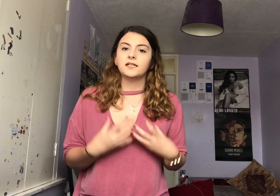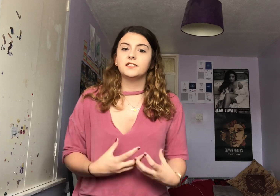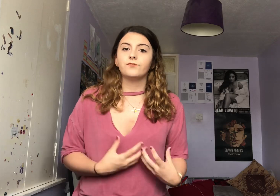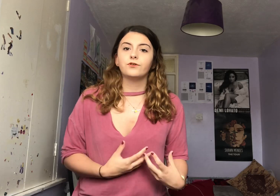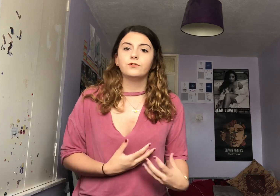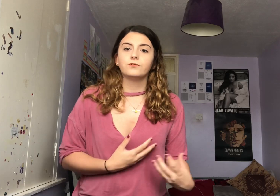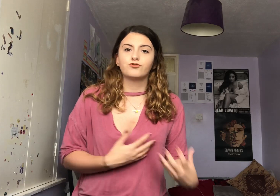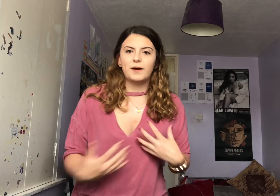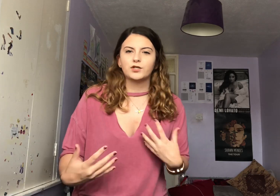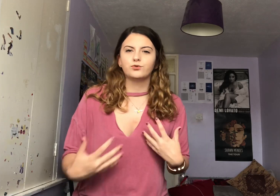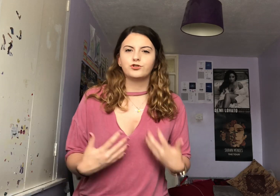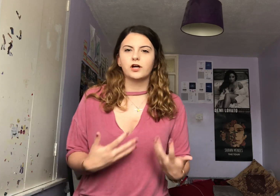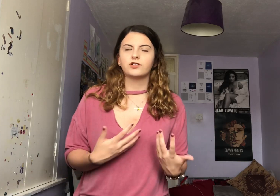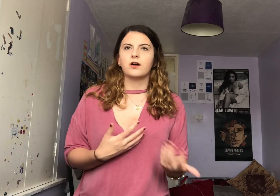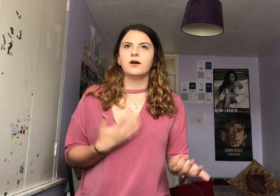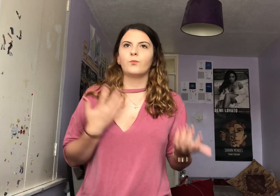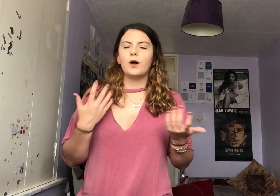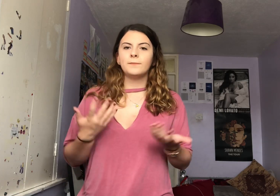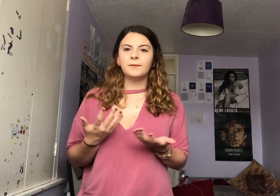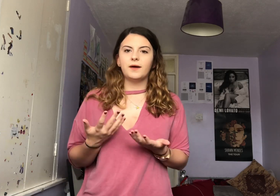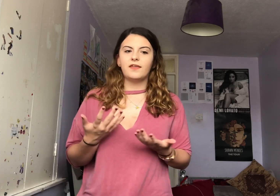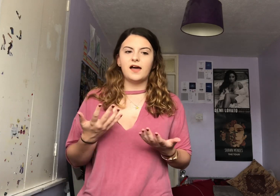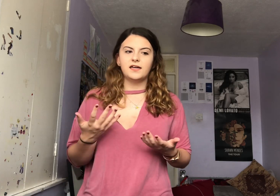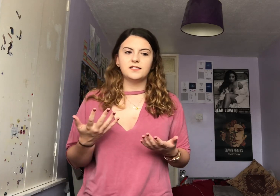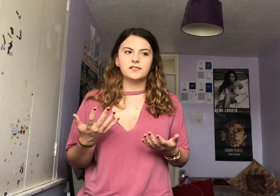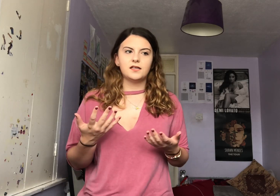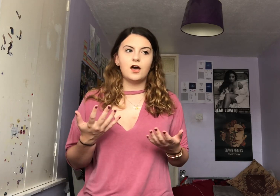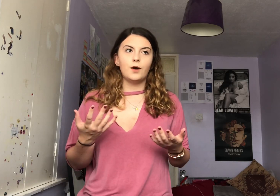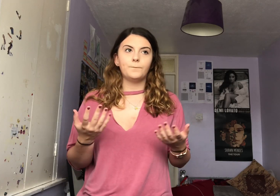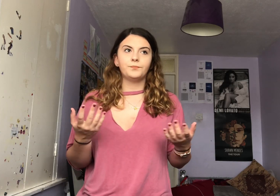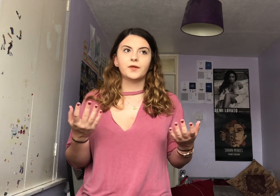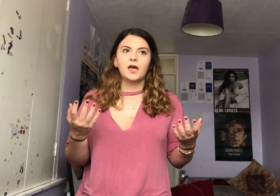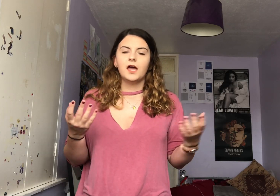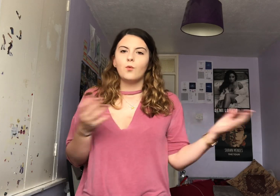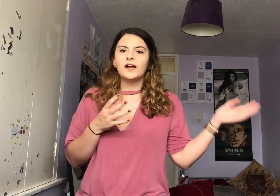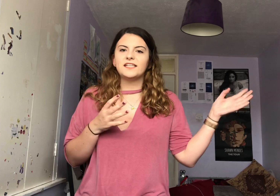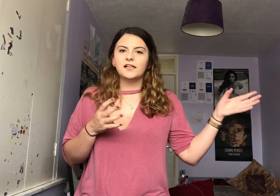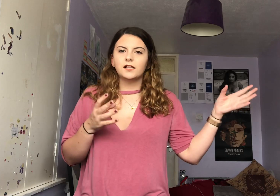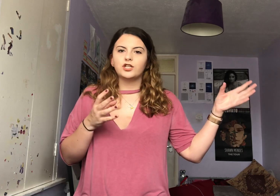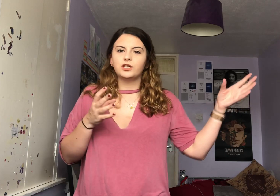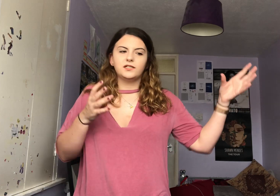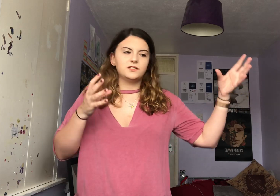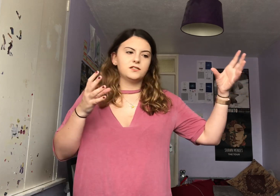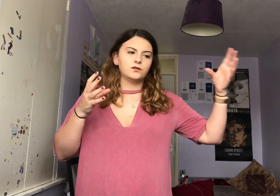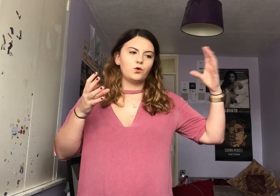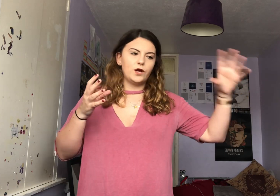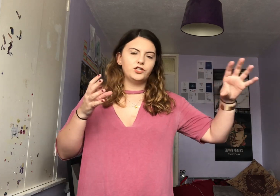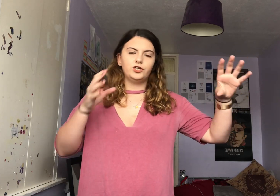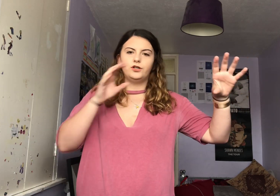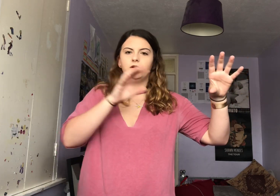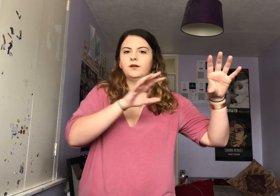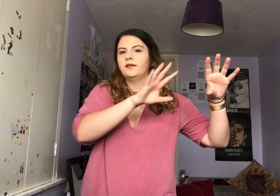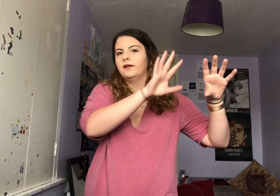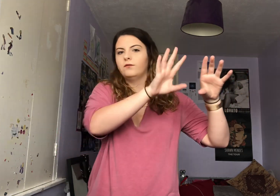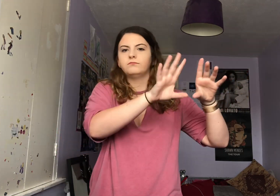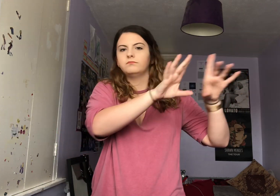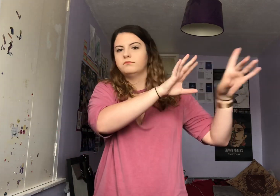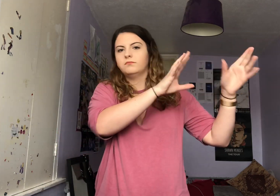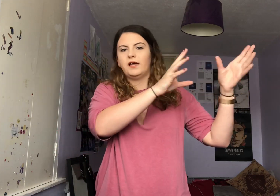a different grammatical structure, and what I mean by that is whereas English it's question and then like